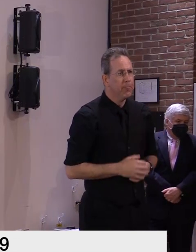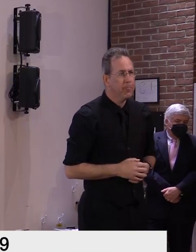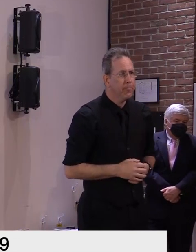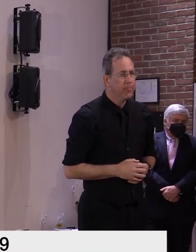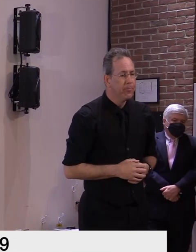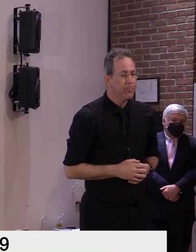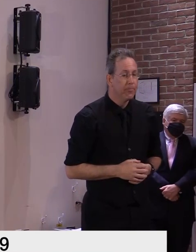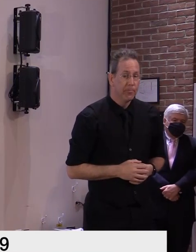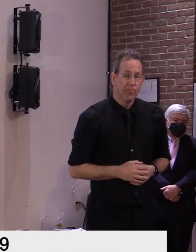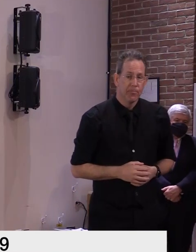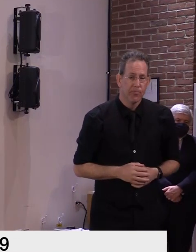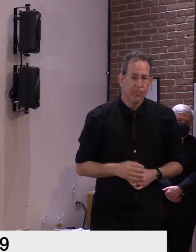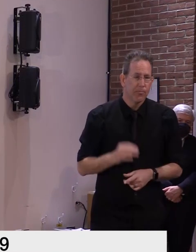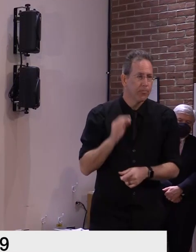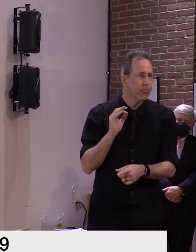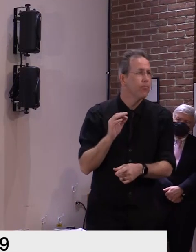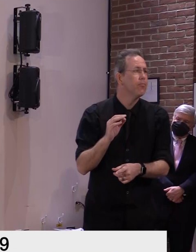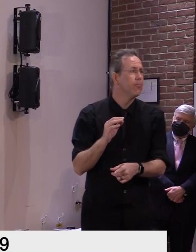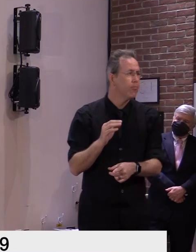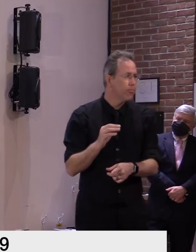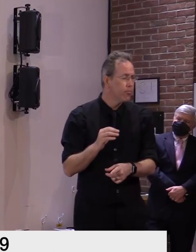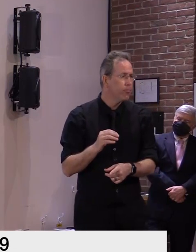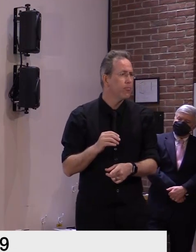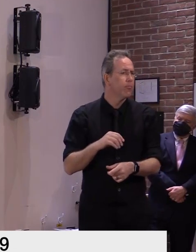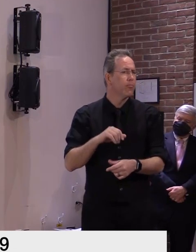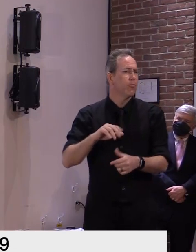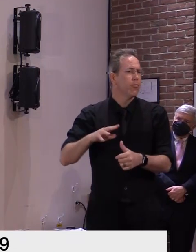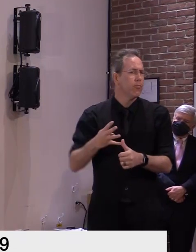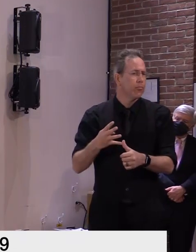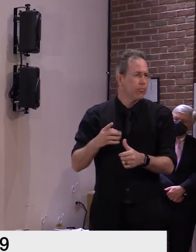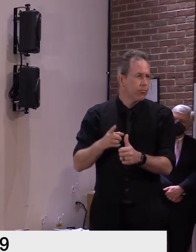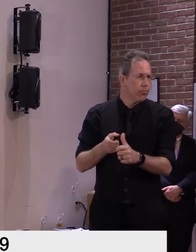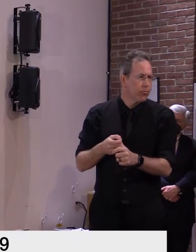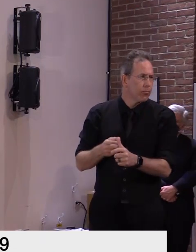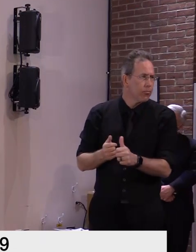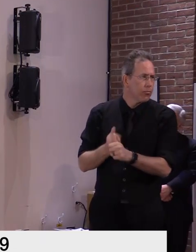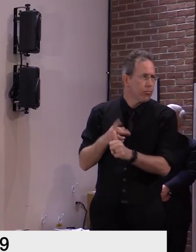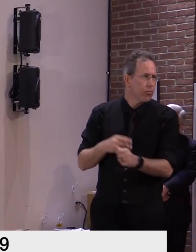But that's not a concern that case, or might you have a concern down the road?